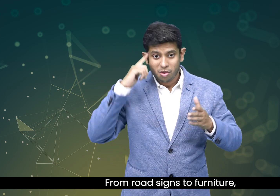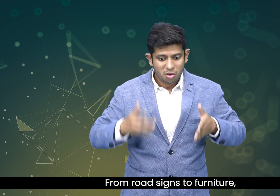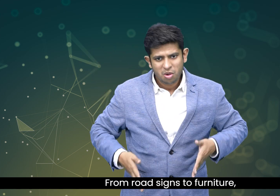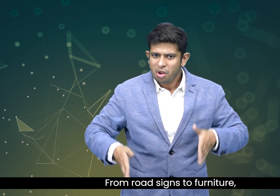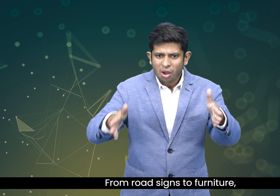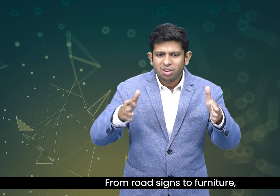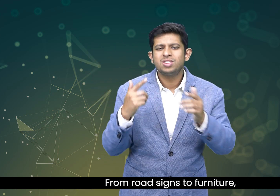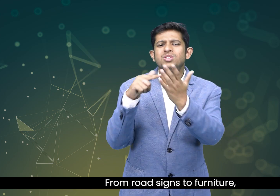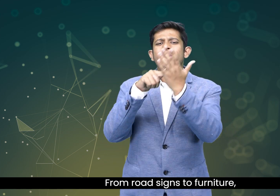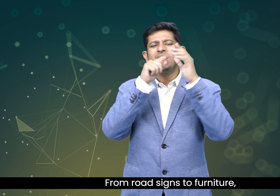From roadsides to furniture,